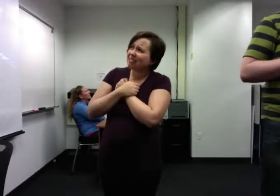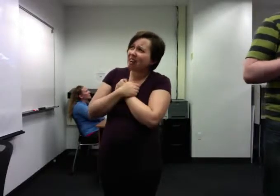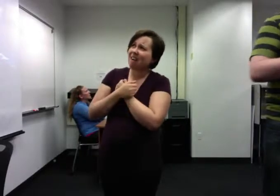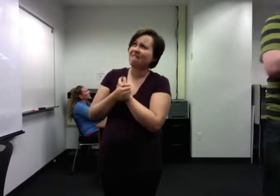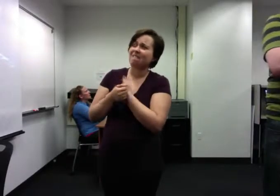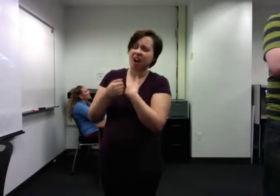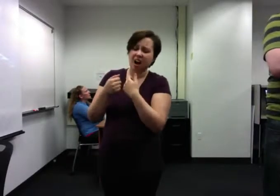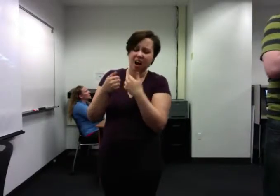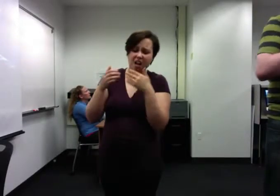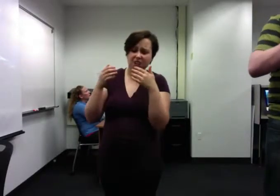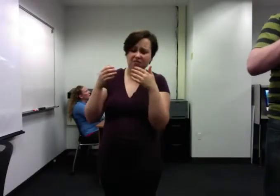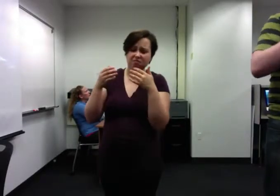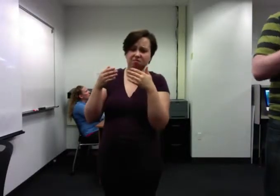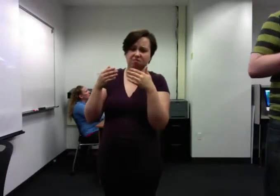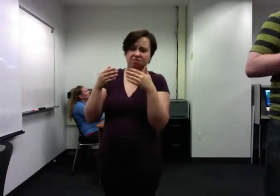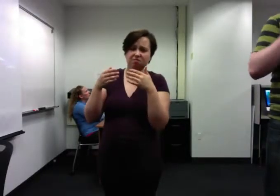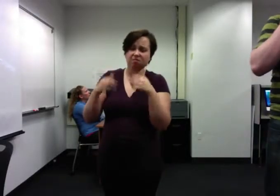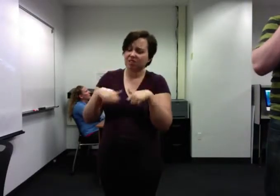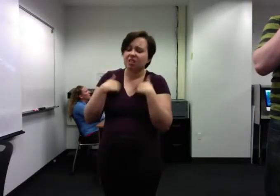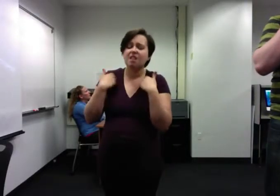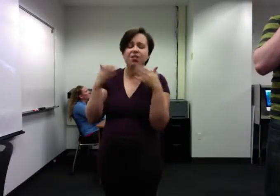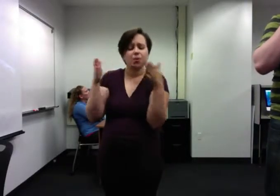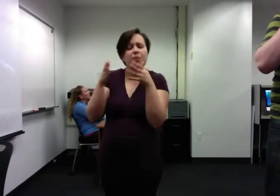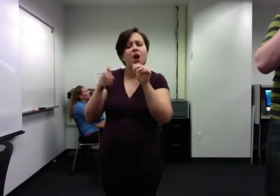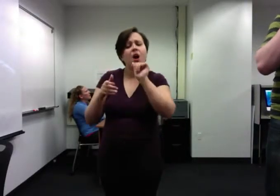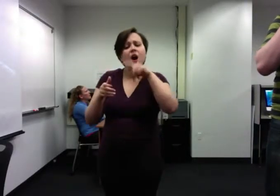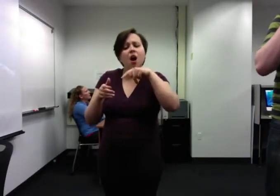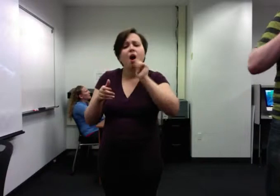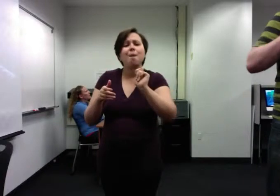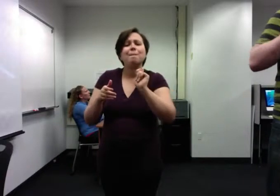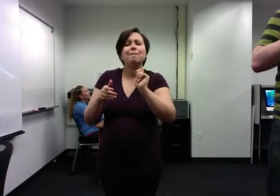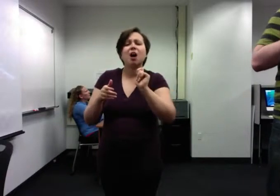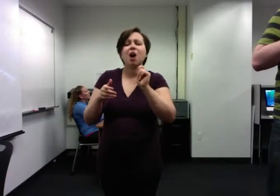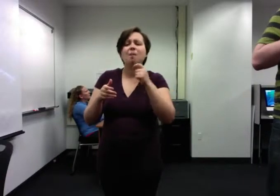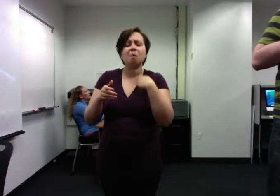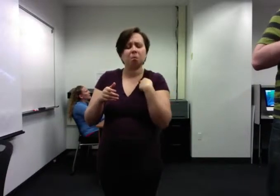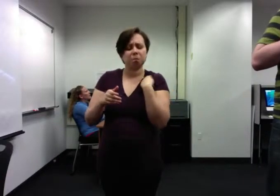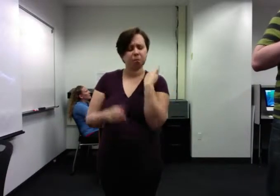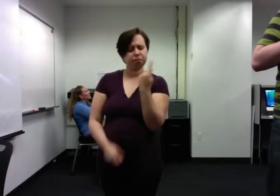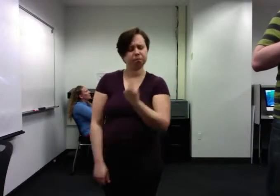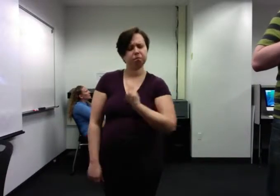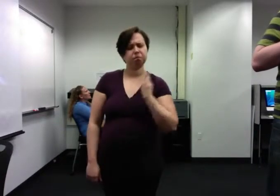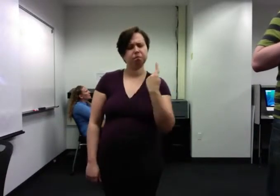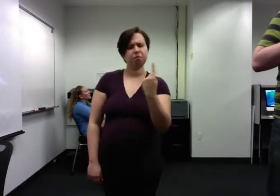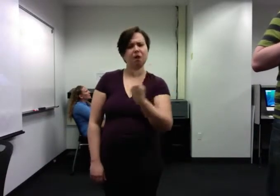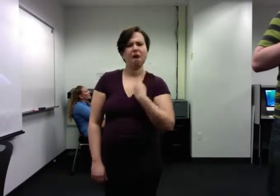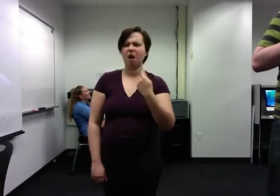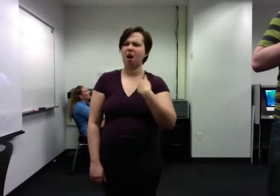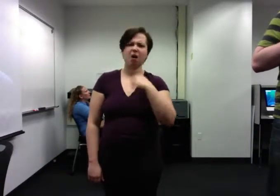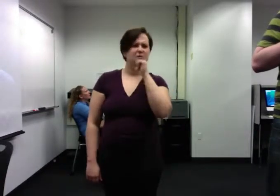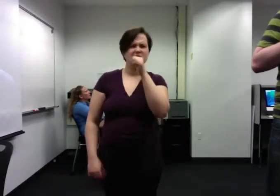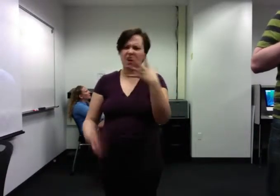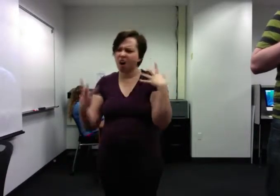apartment house on Melrose, and I'm all alone. And I don't have the guts or the knowledge about how to break